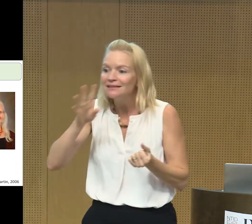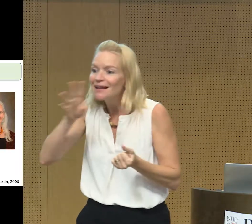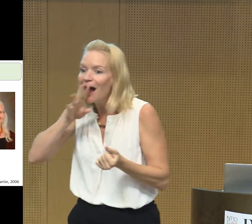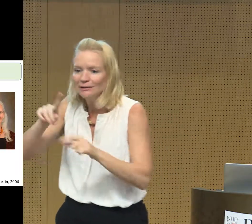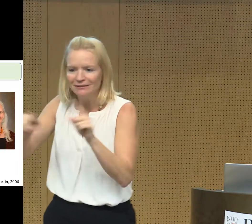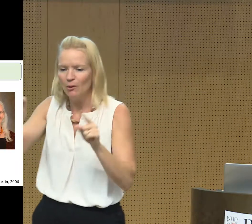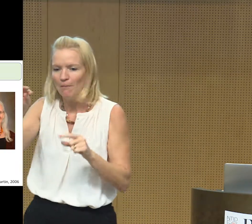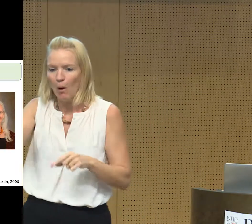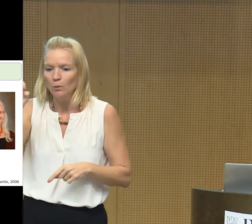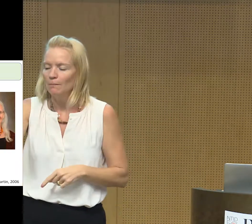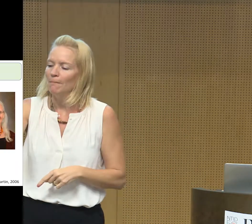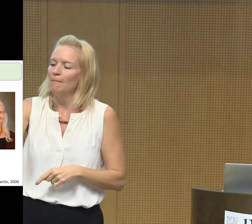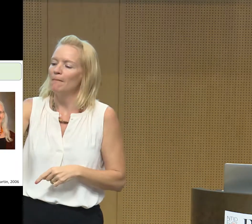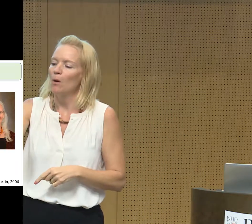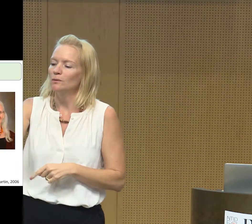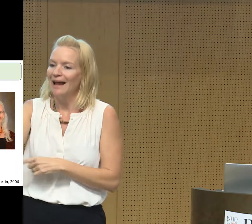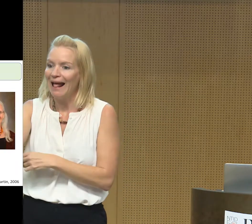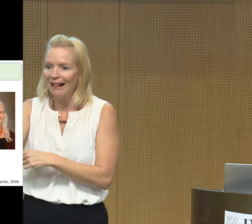language modalities.